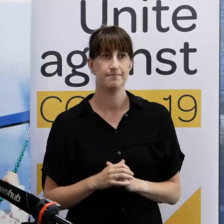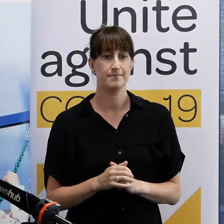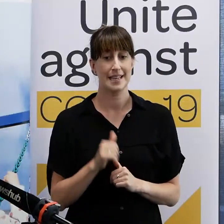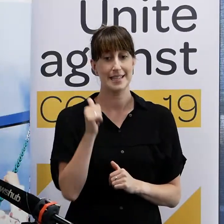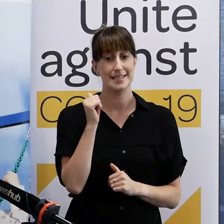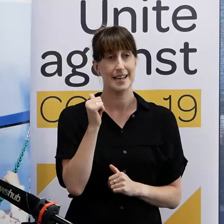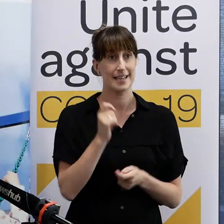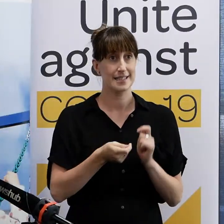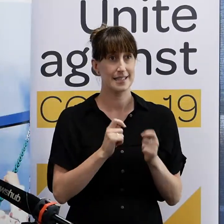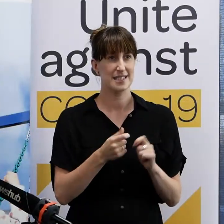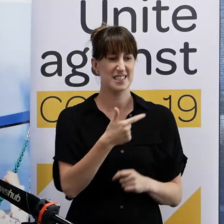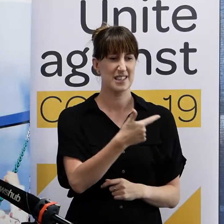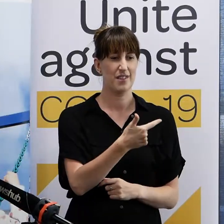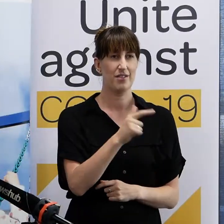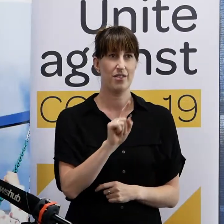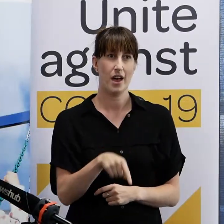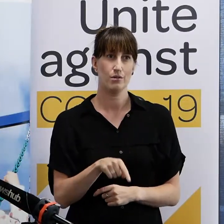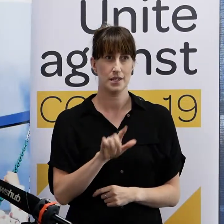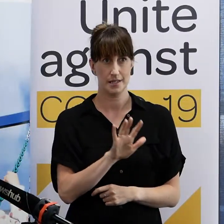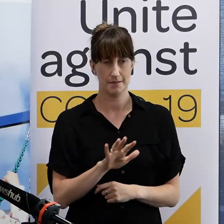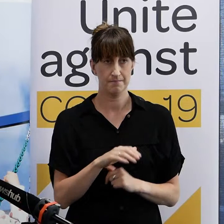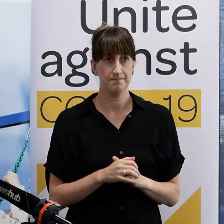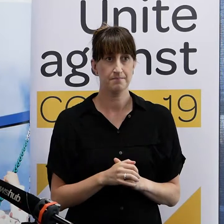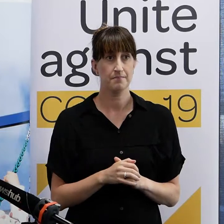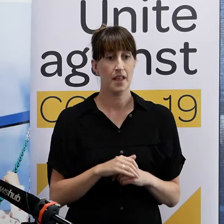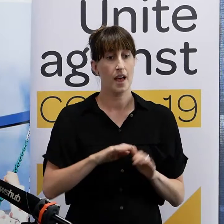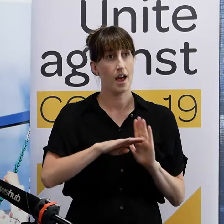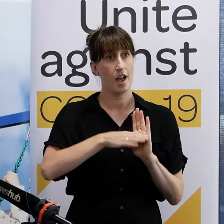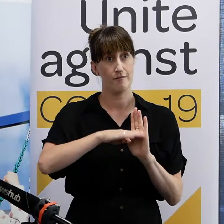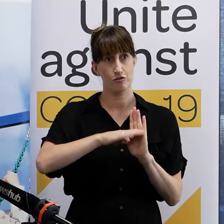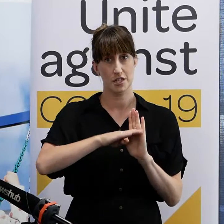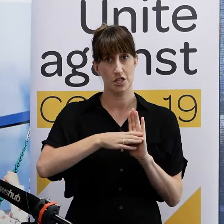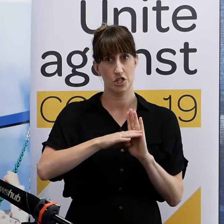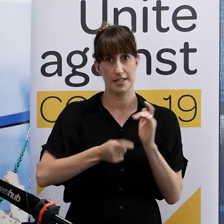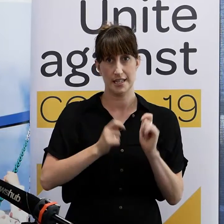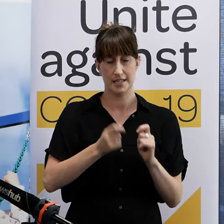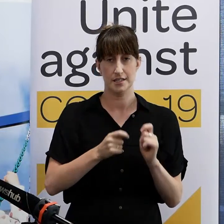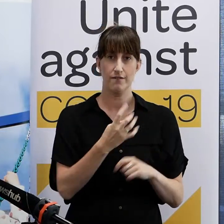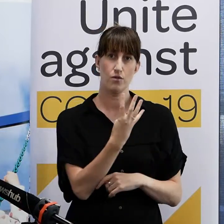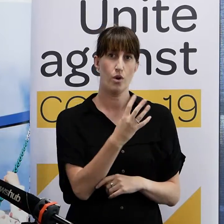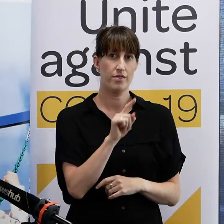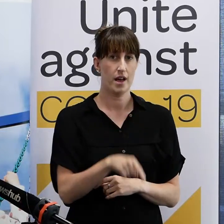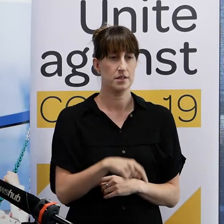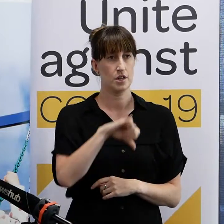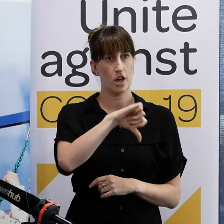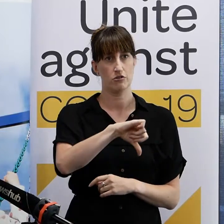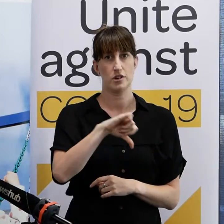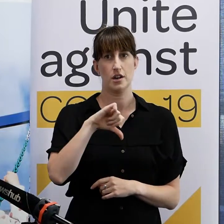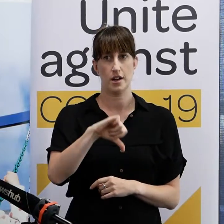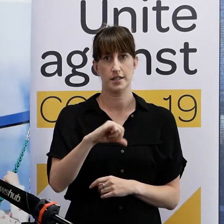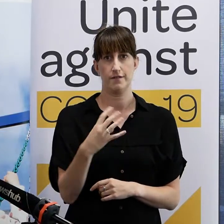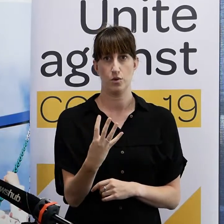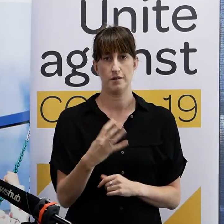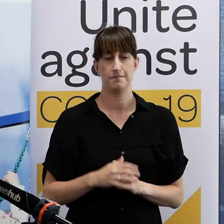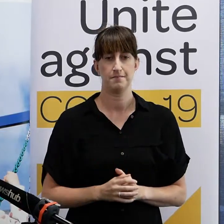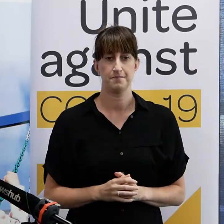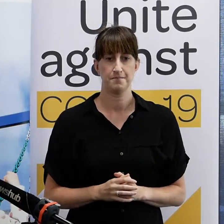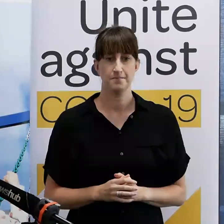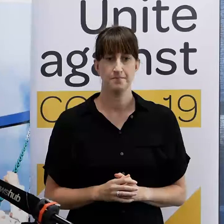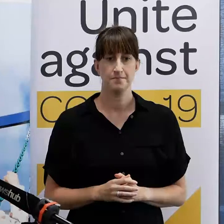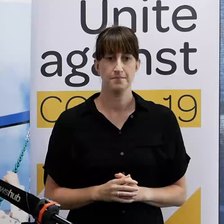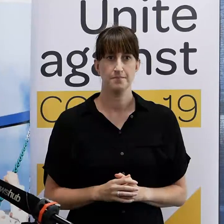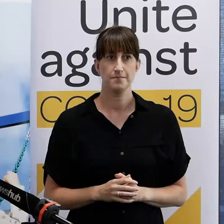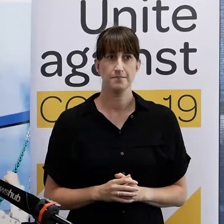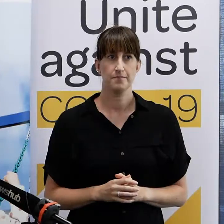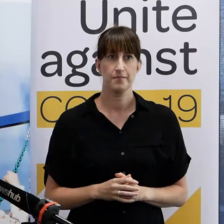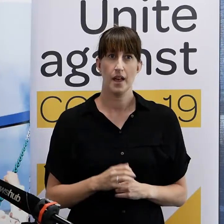7,117 tests, and our rolling 7-day average of tests is 4,944. Up-to-date